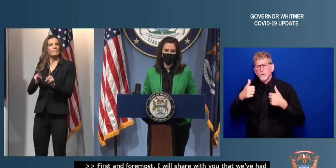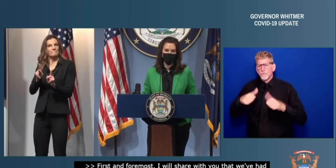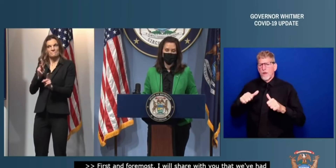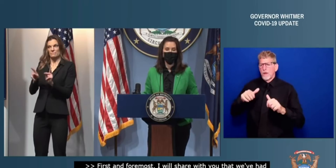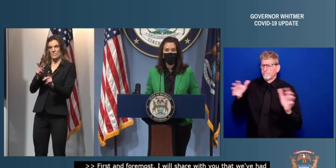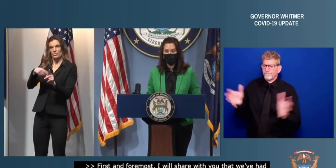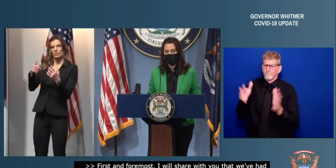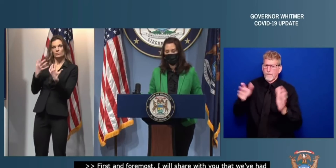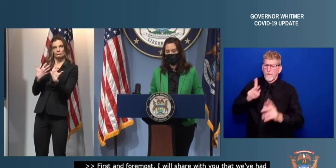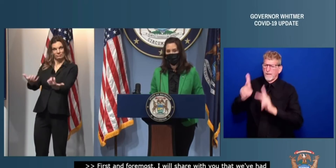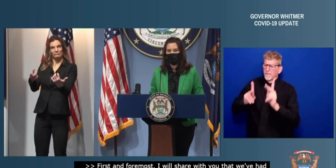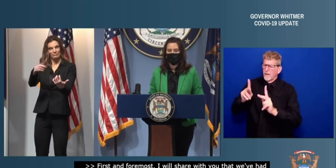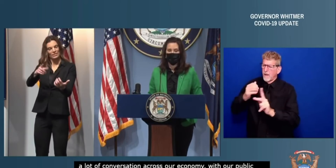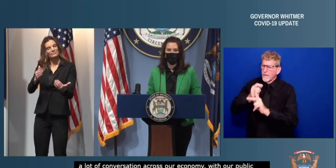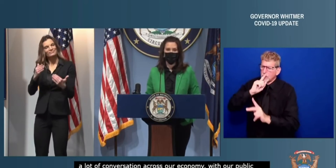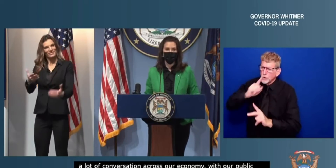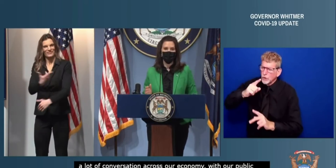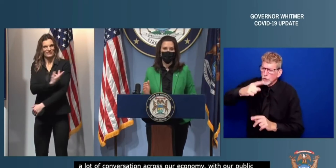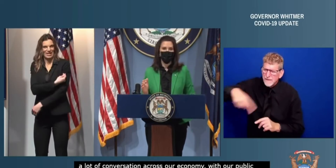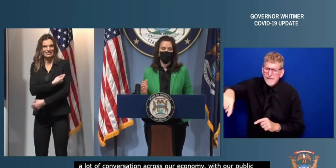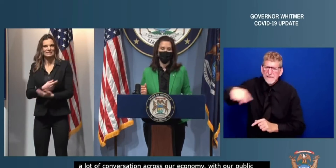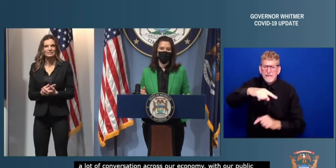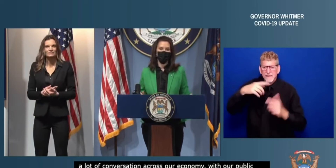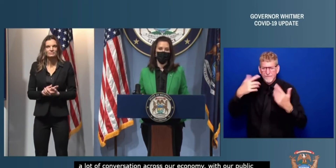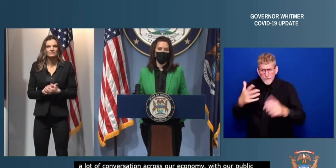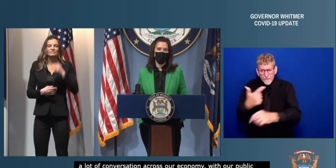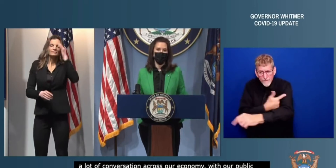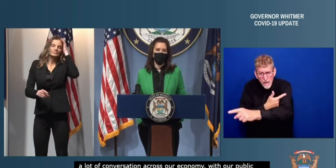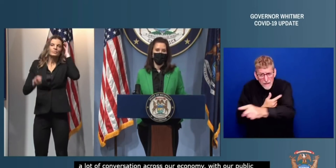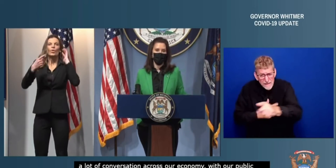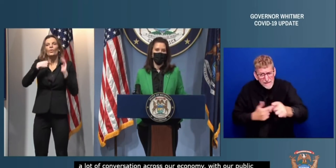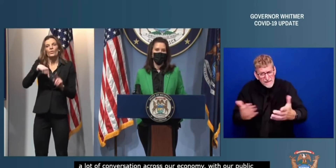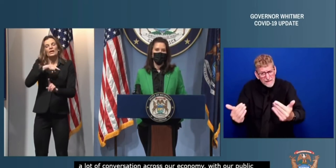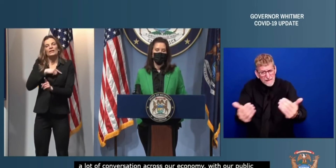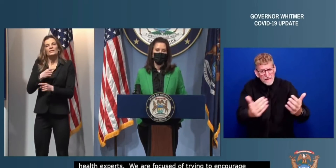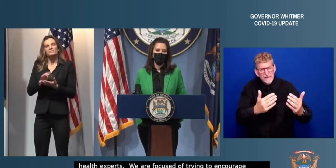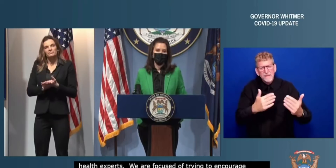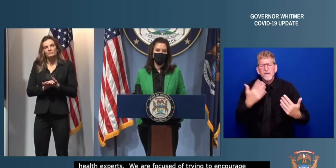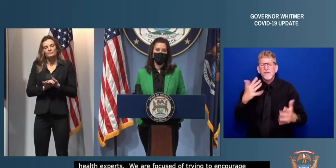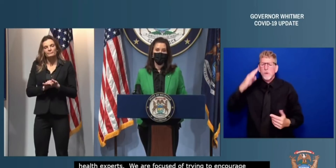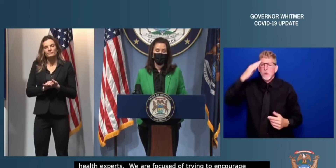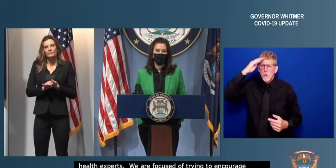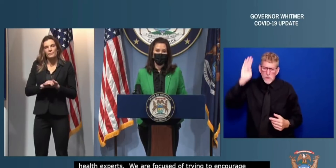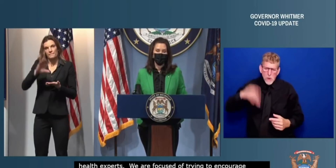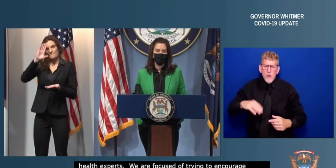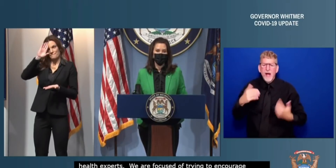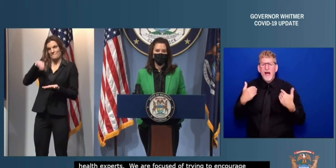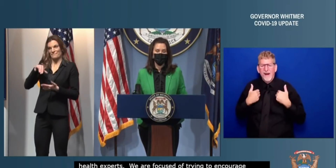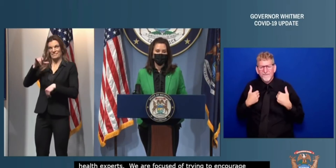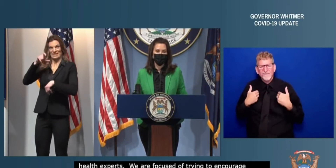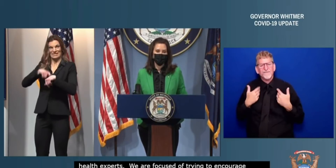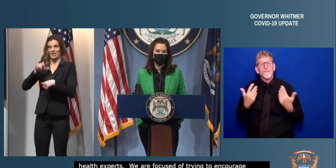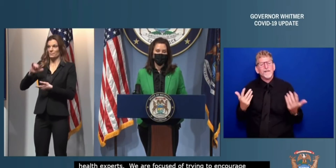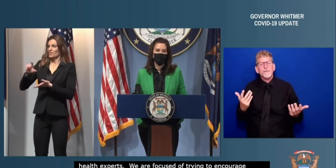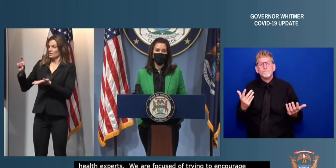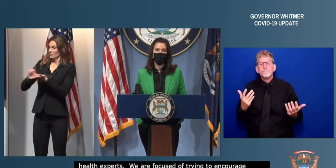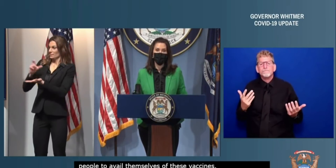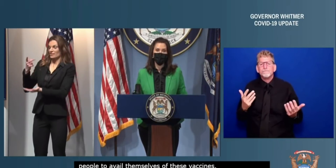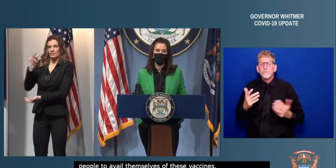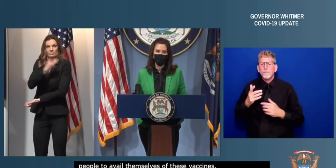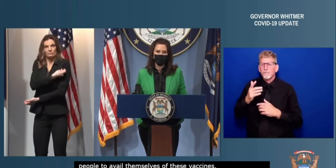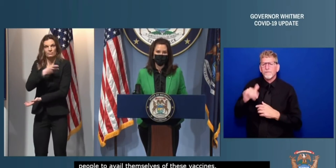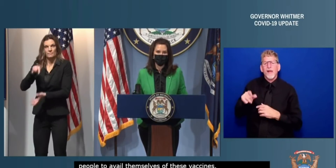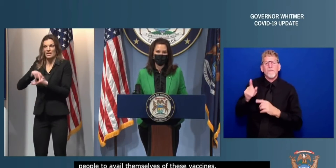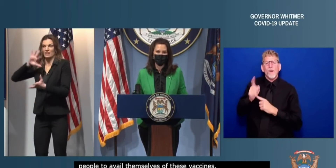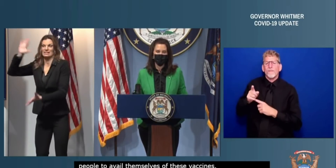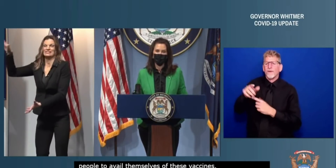of these vaccines. We always knew that there was going to be a moment when the supply would